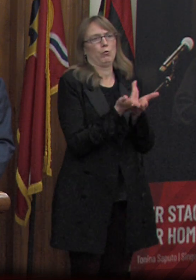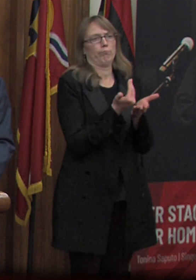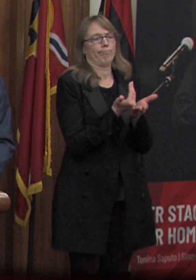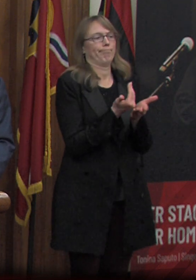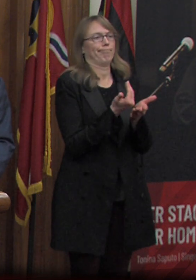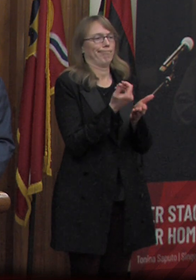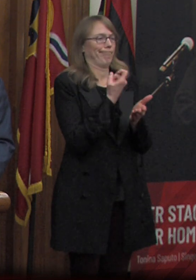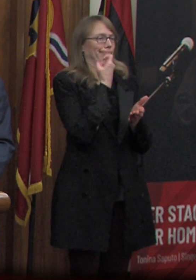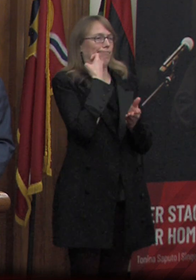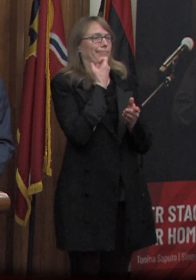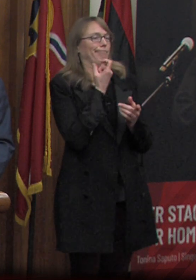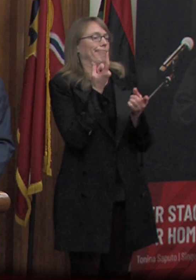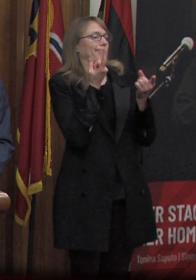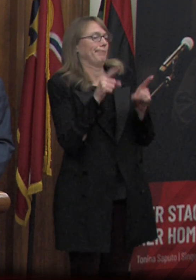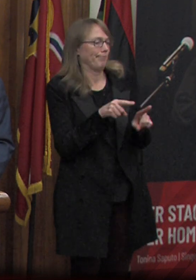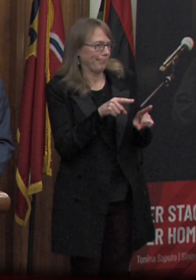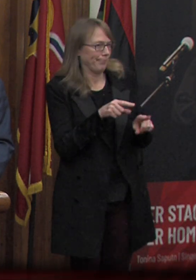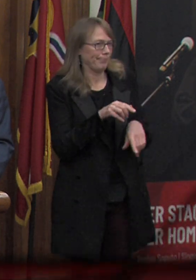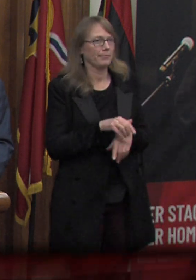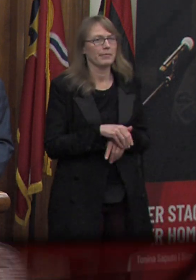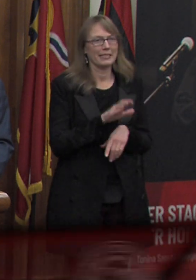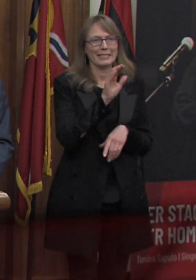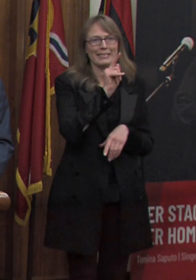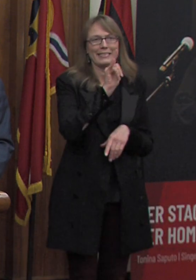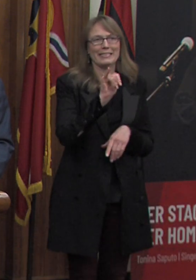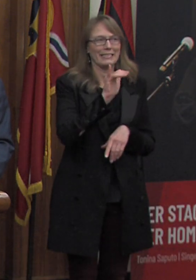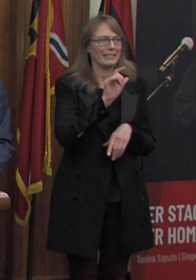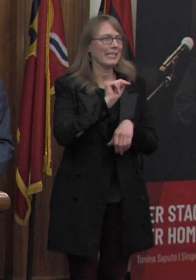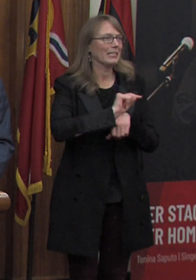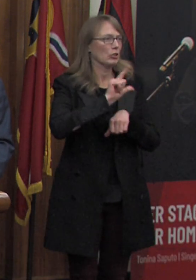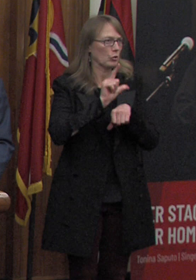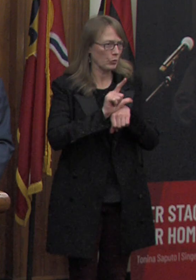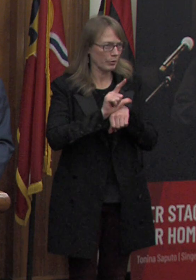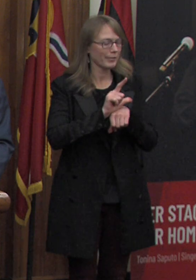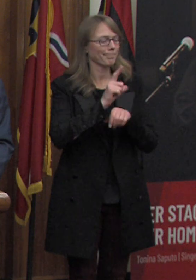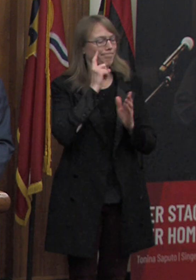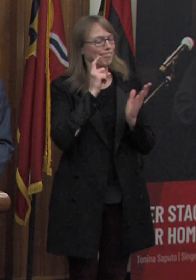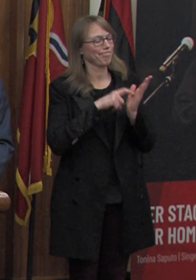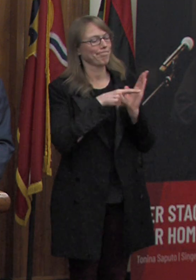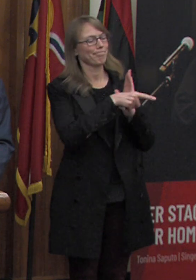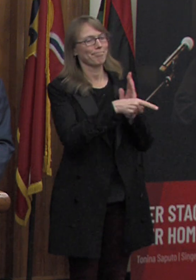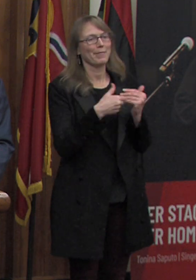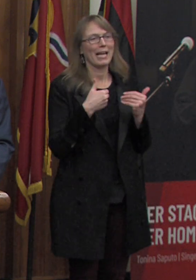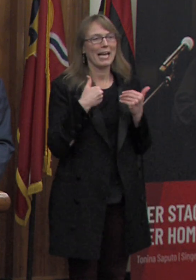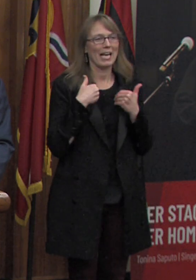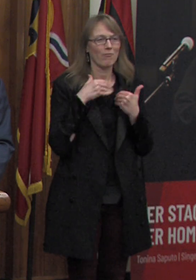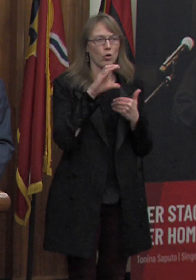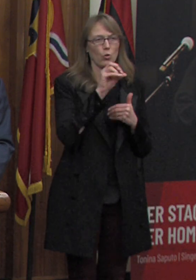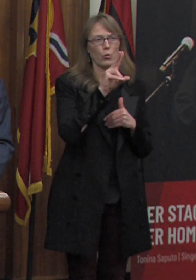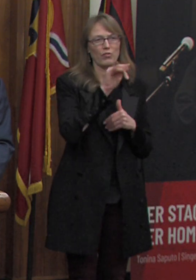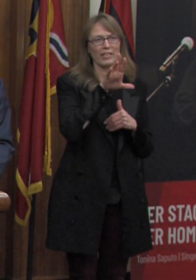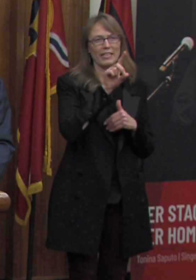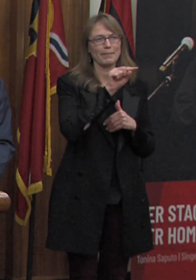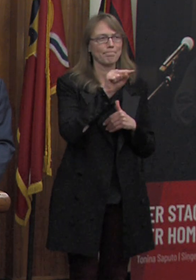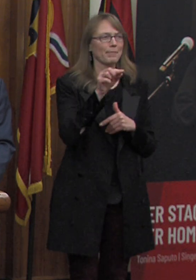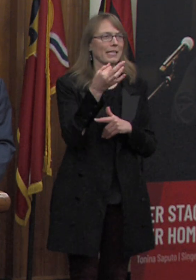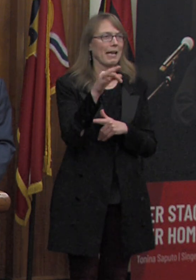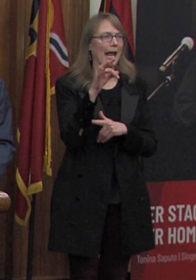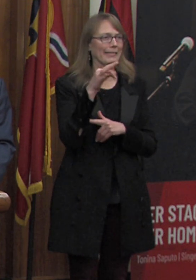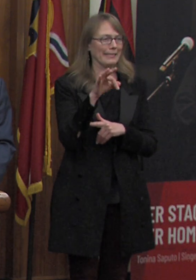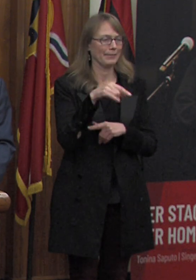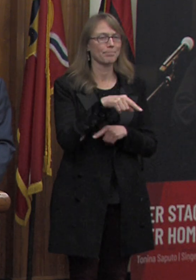Louis has detected its first case of COVID-19. The individual returned to the United States